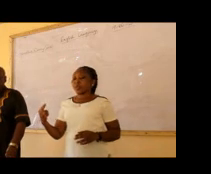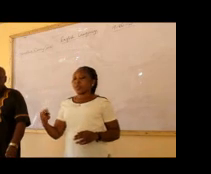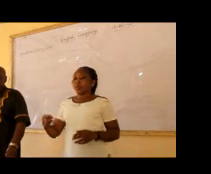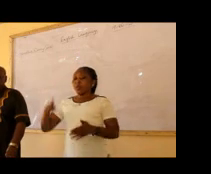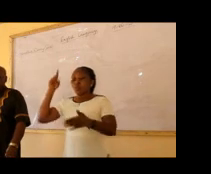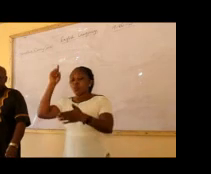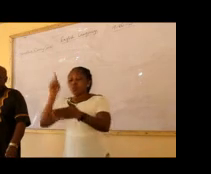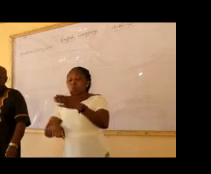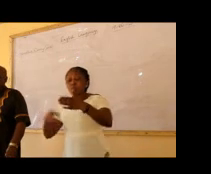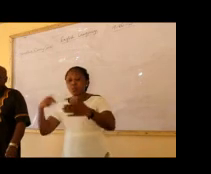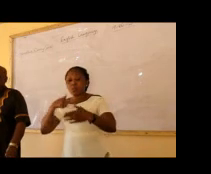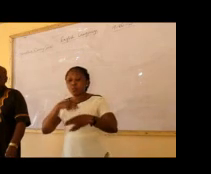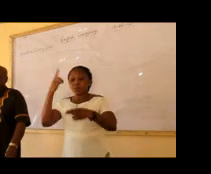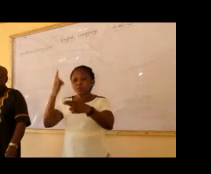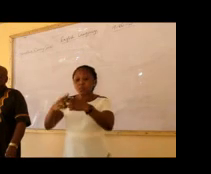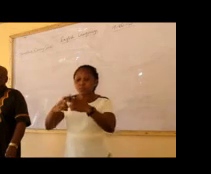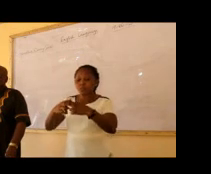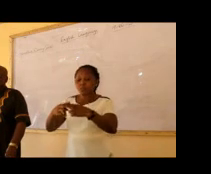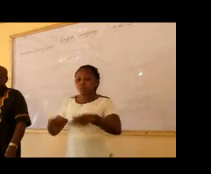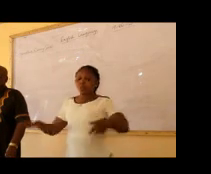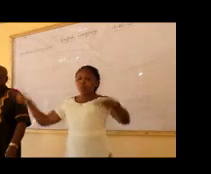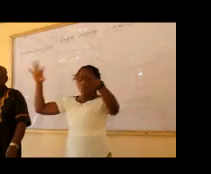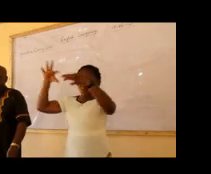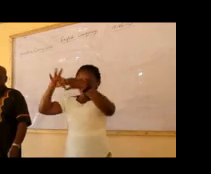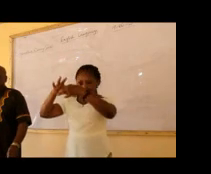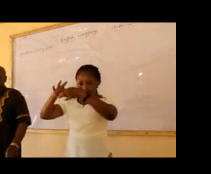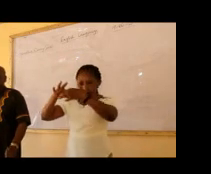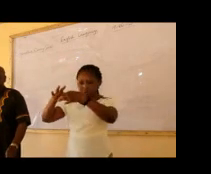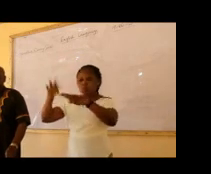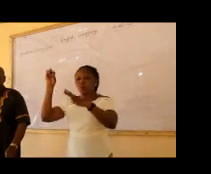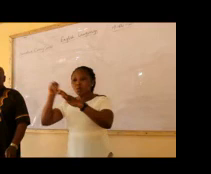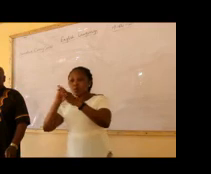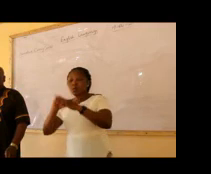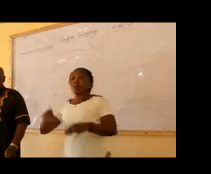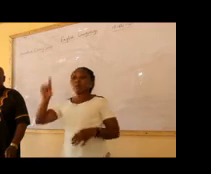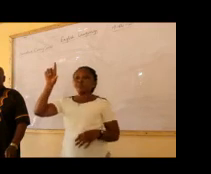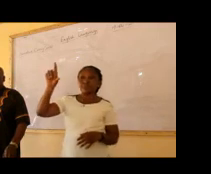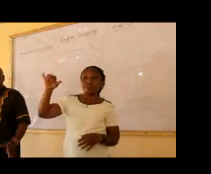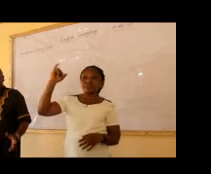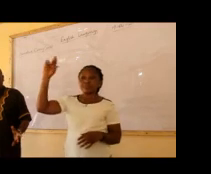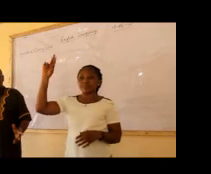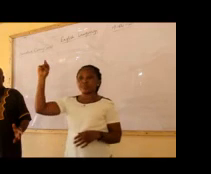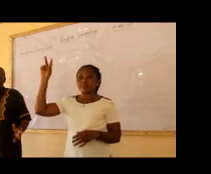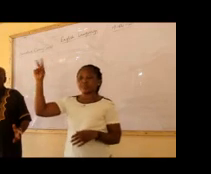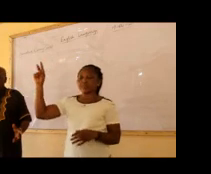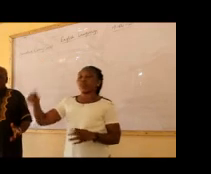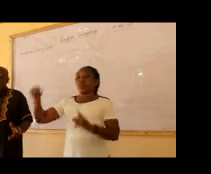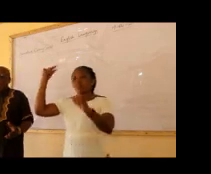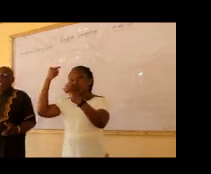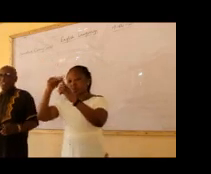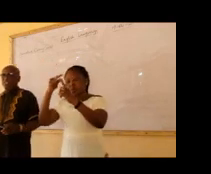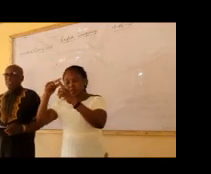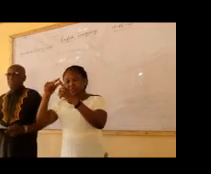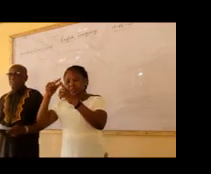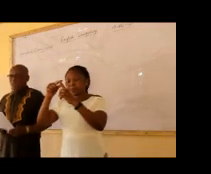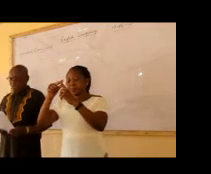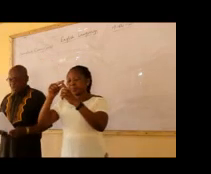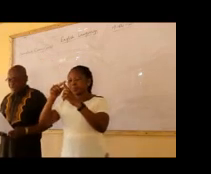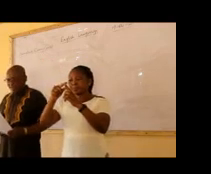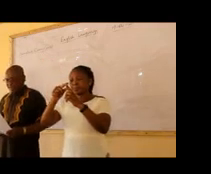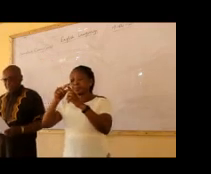connectives or link words. At times you call it